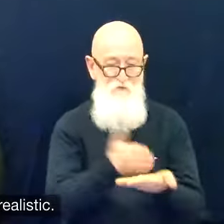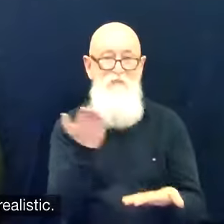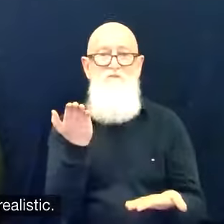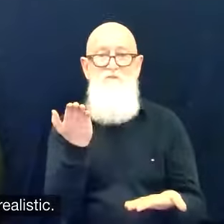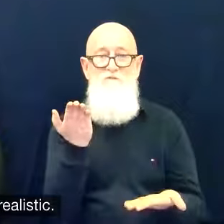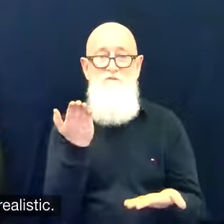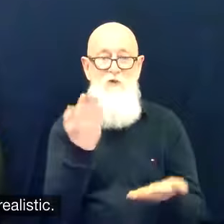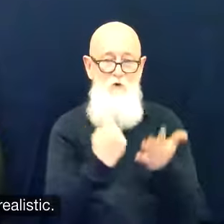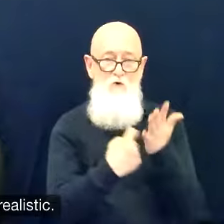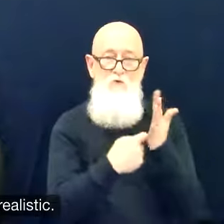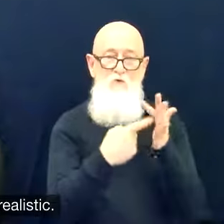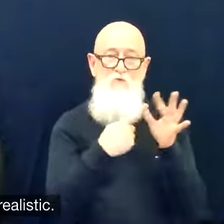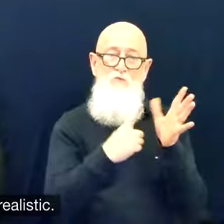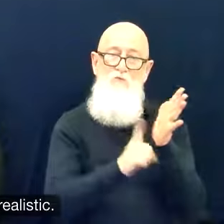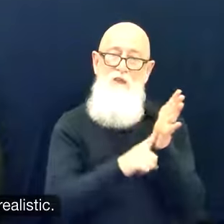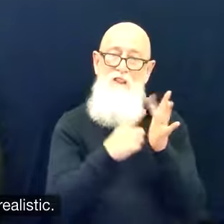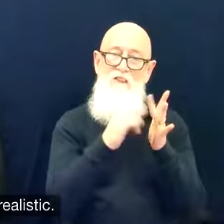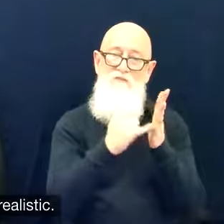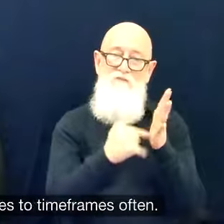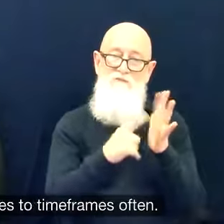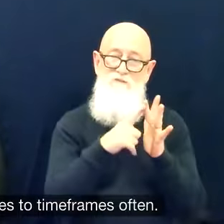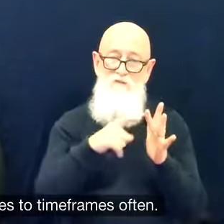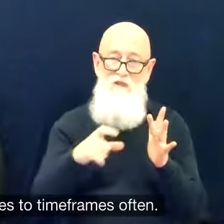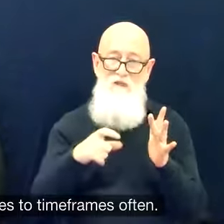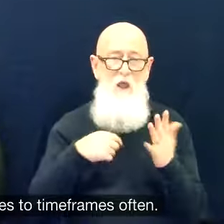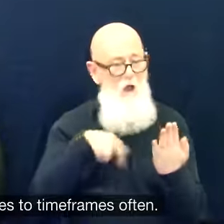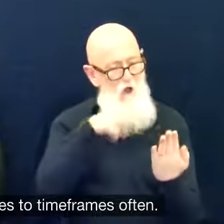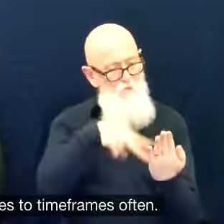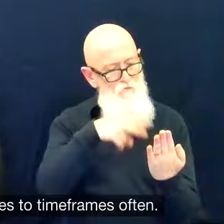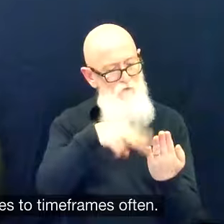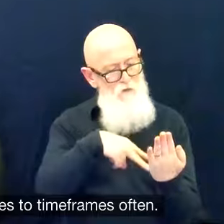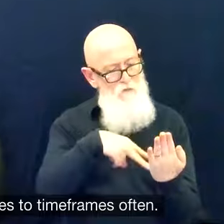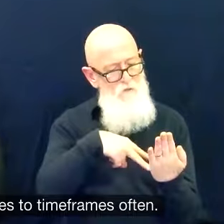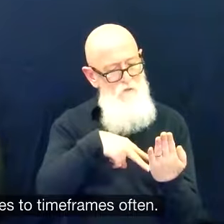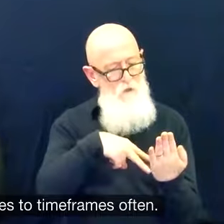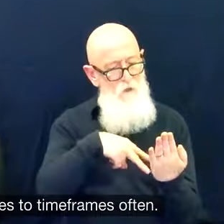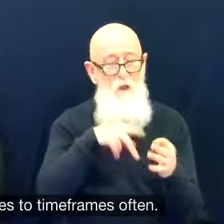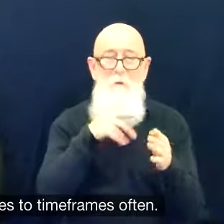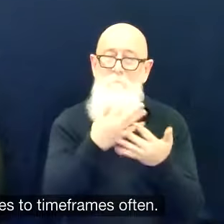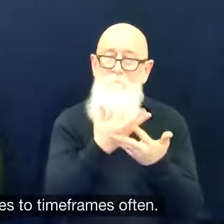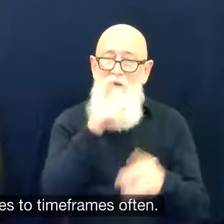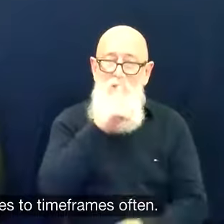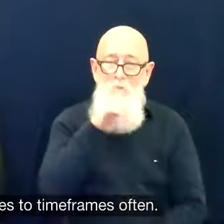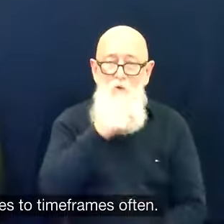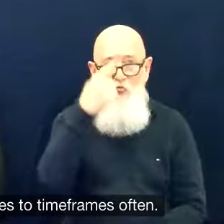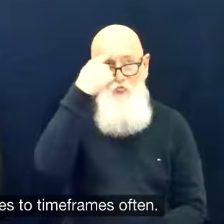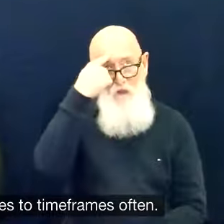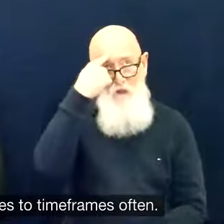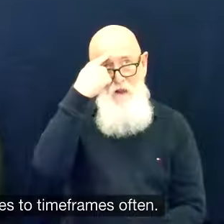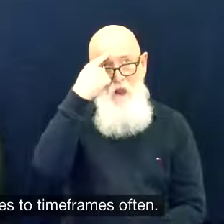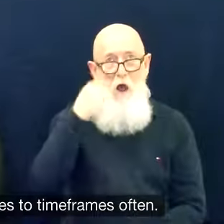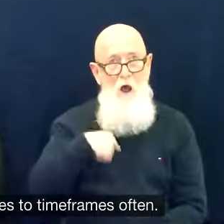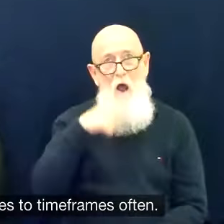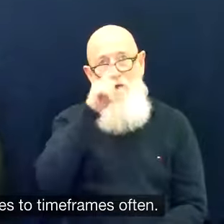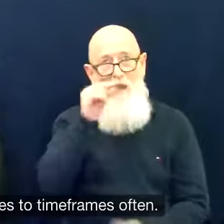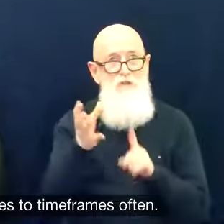to time frames. I've read before that often we overestimate what we can achieve in a year, but underestimate what